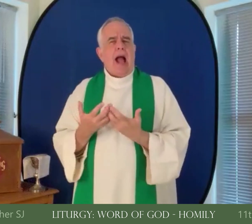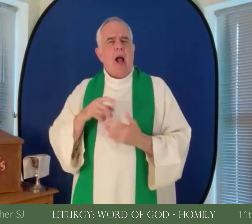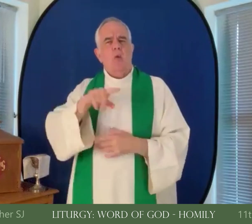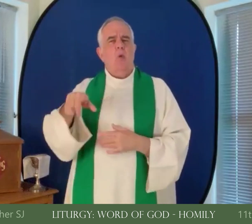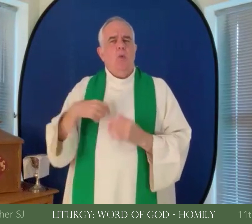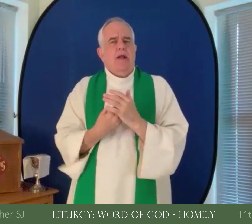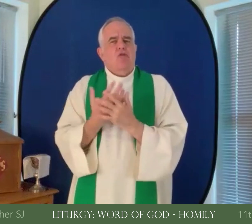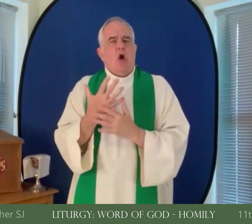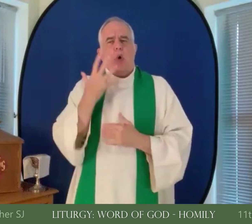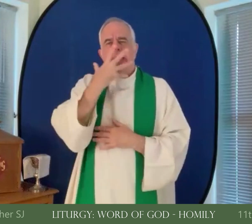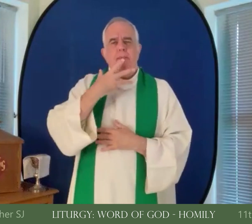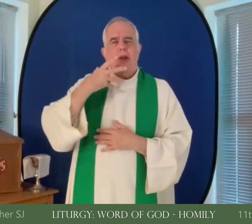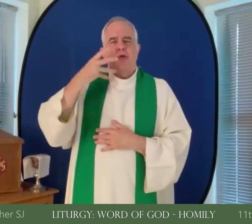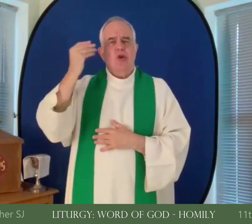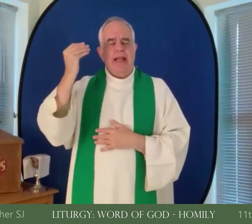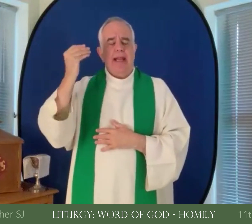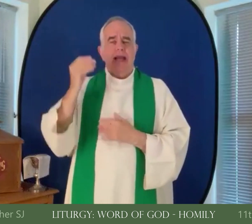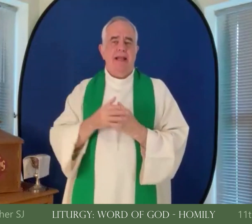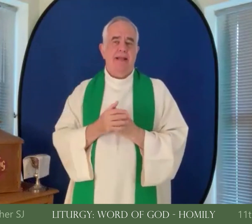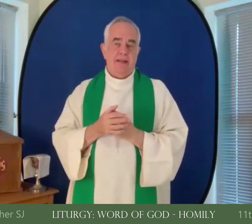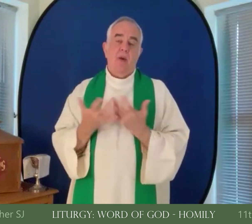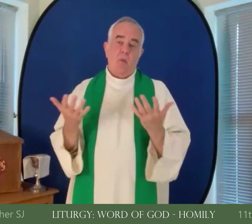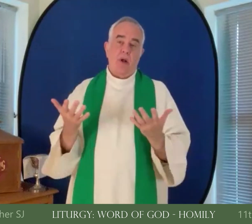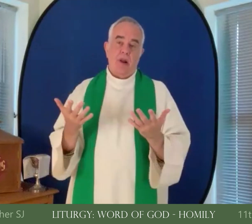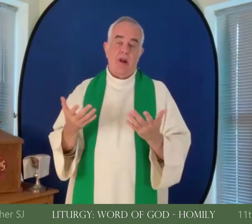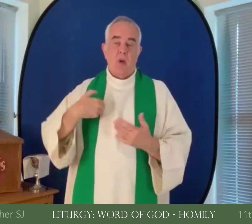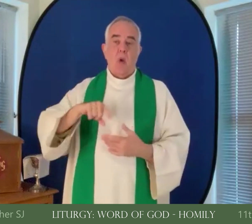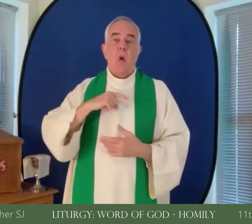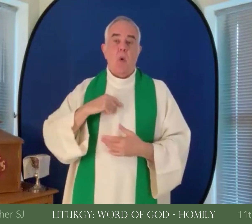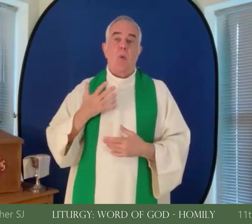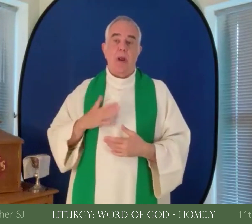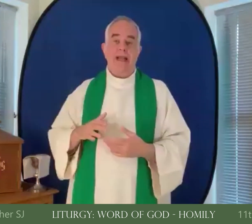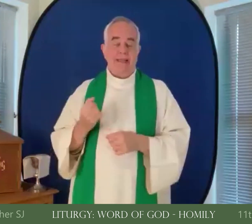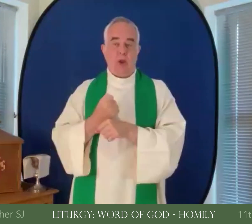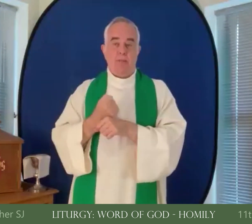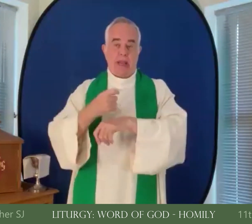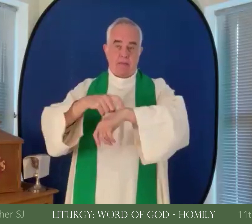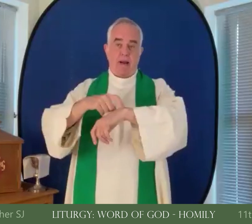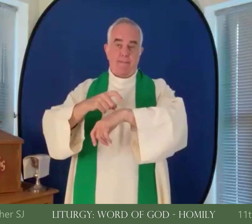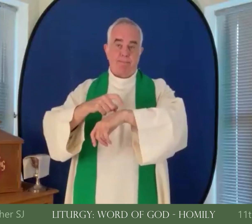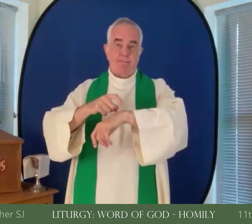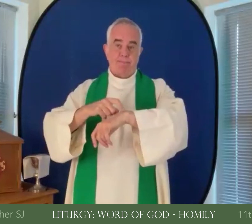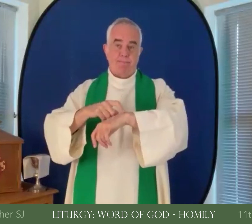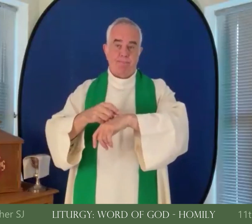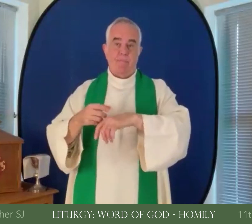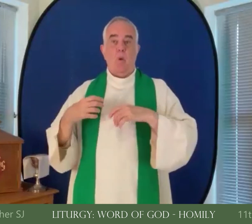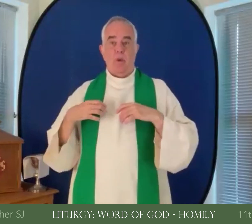How do we grow spiritually? Well, we need to make time needs